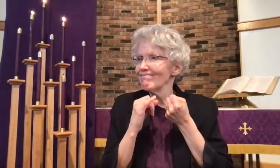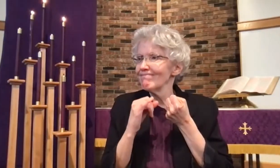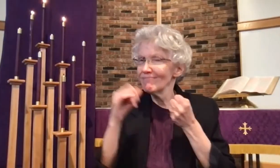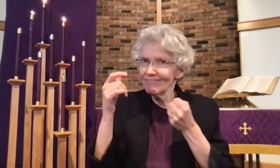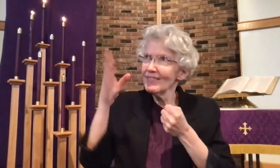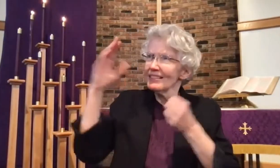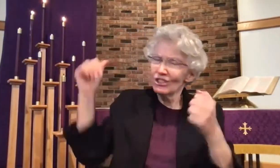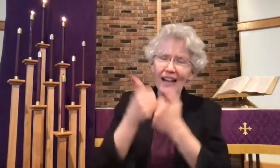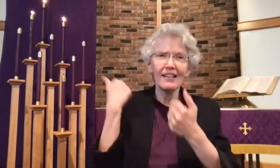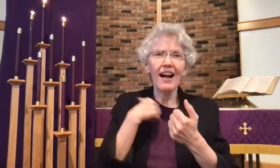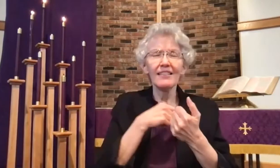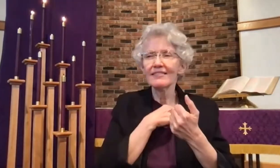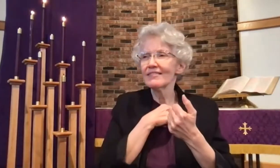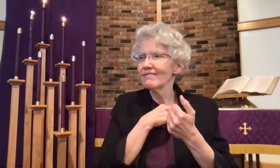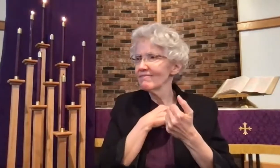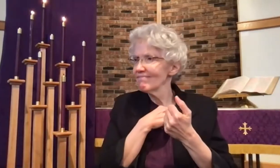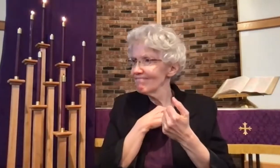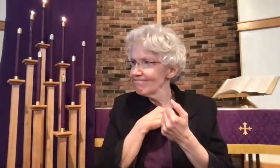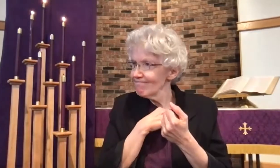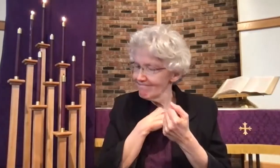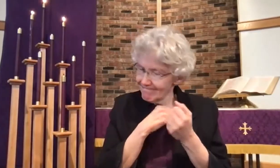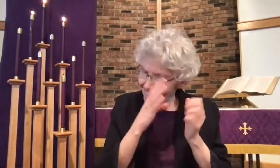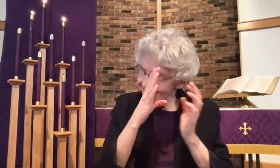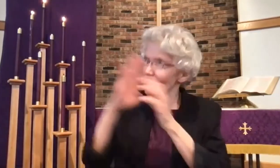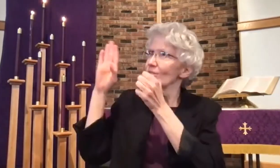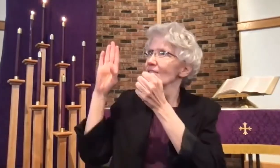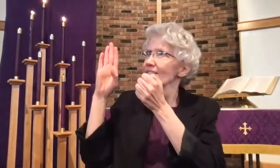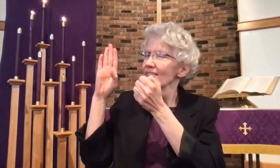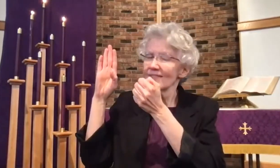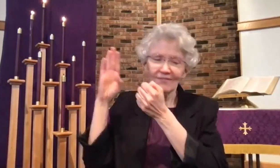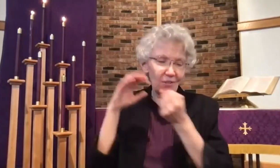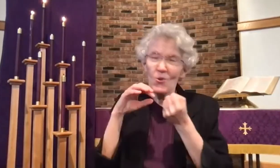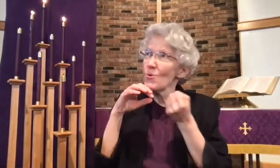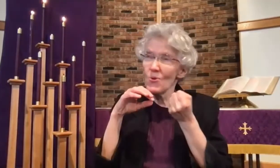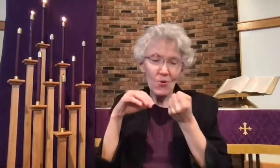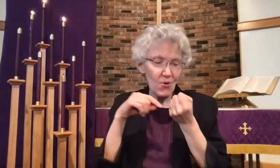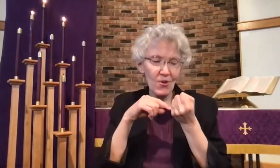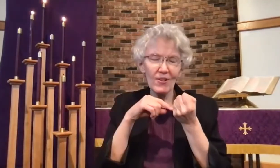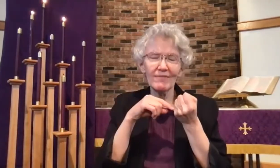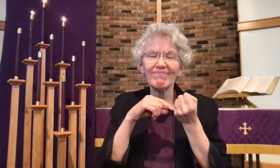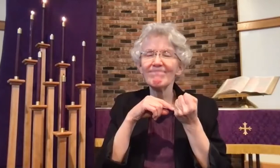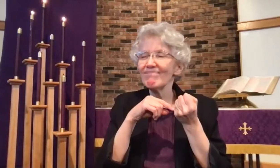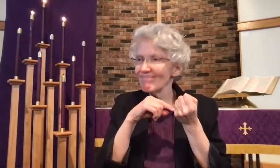back. And God is challenging us to focus on